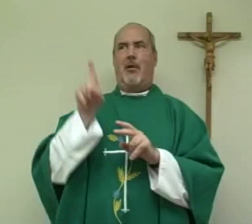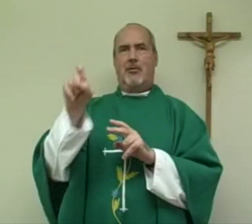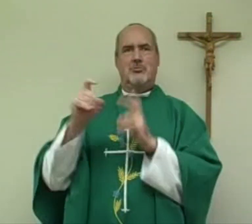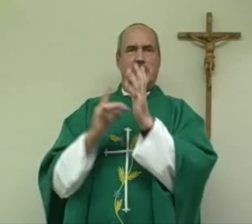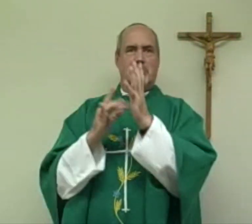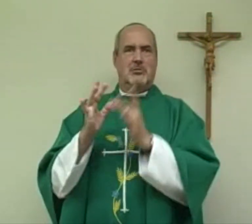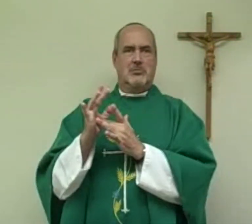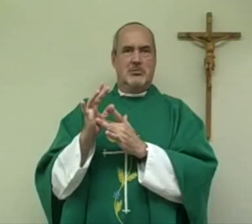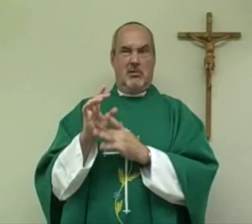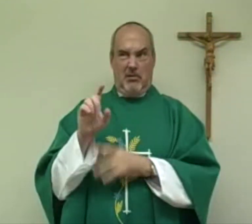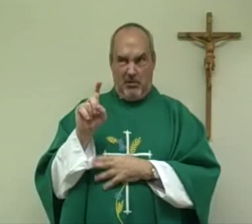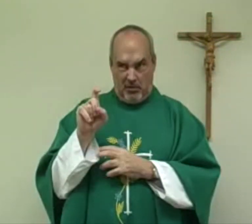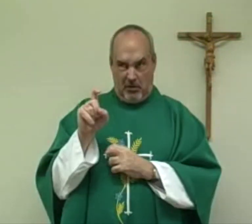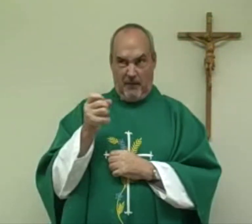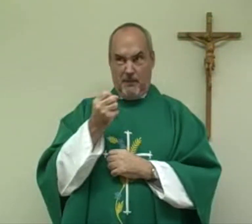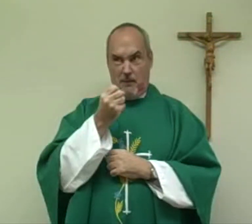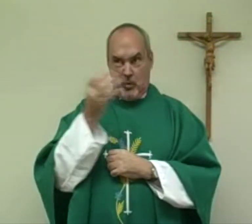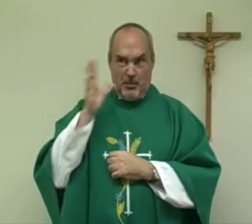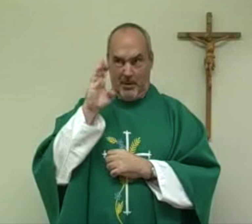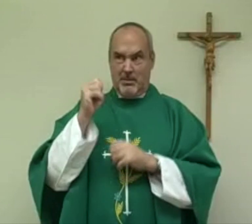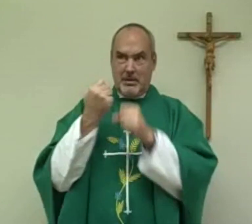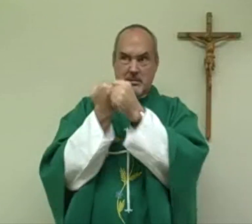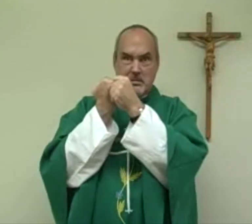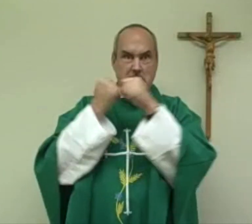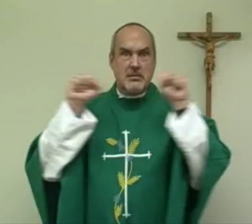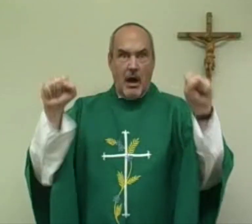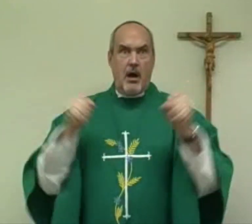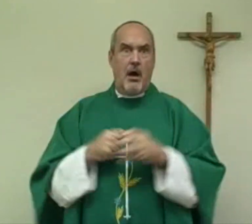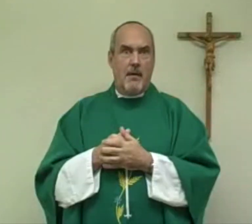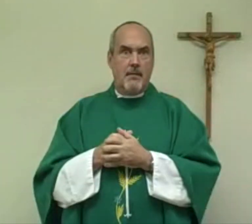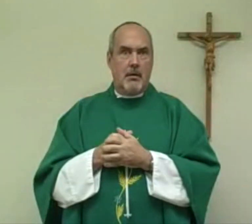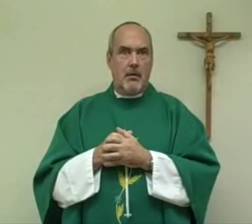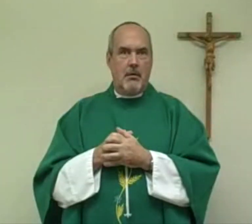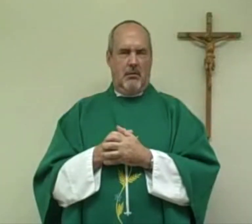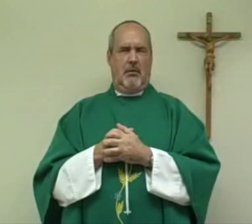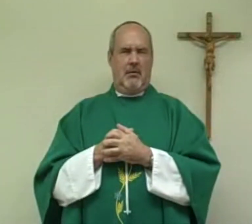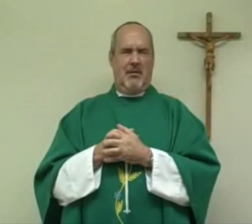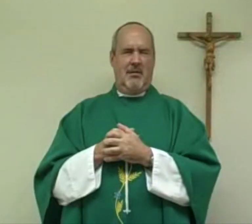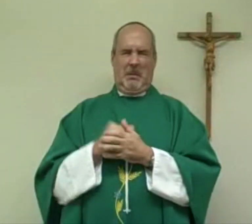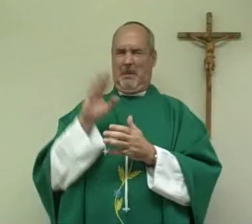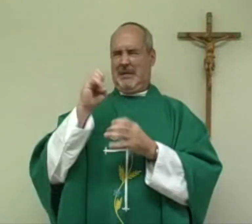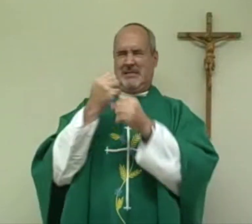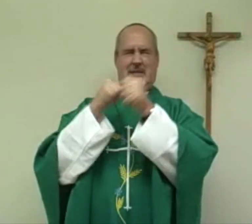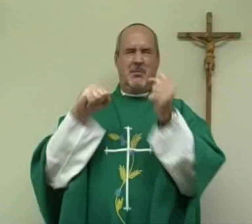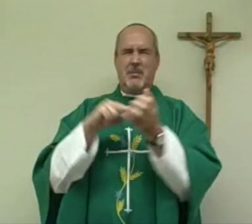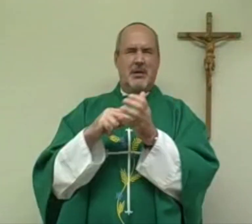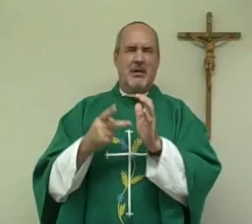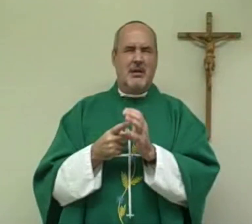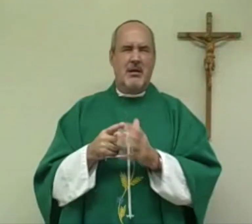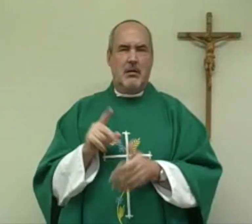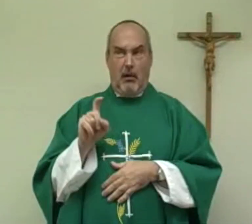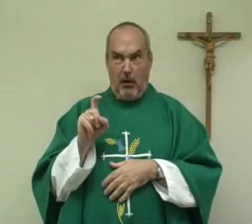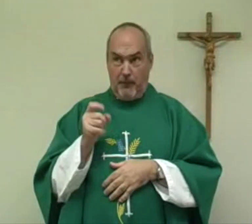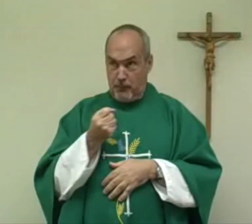Today's gospel speaks about people asking Jesus if it's true that only some people will be saved and some